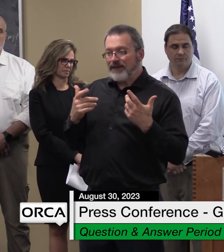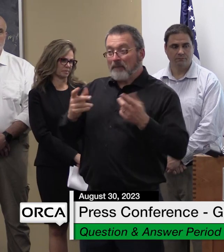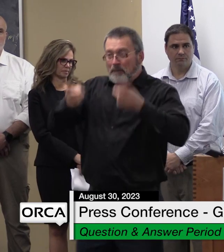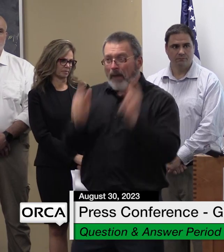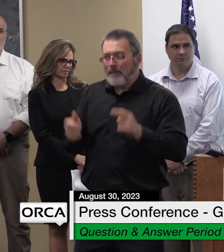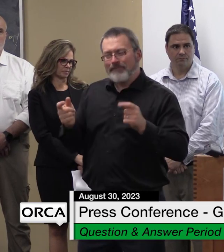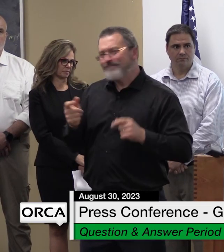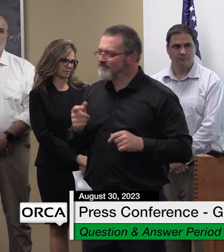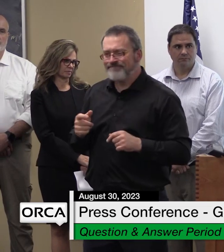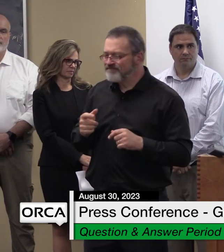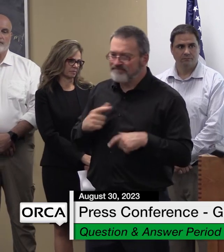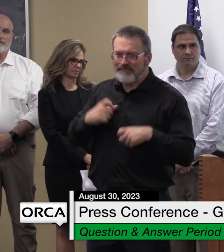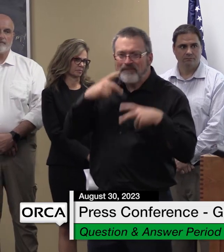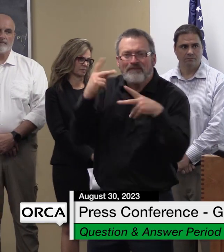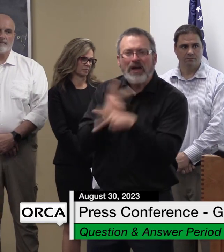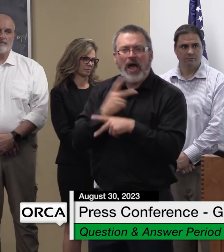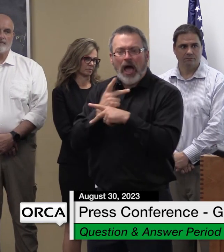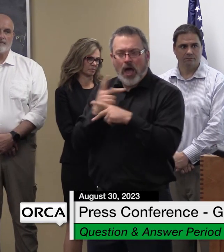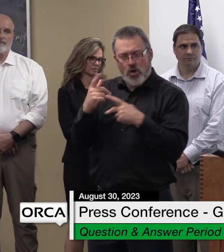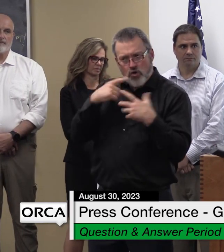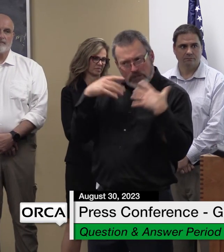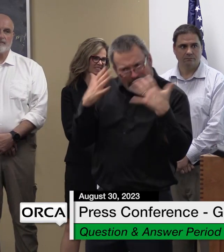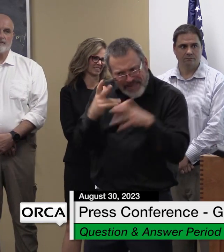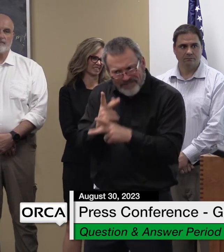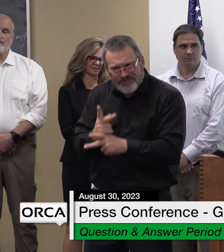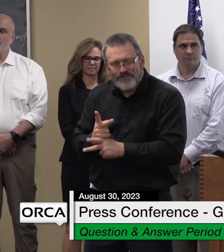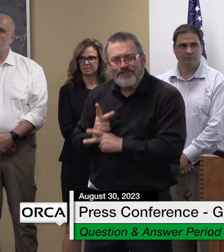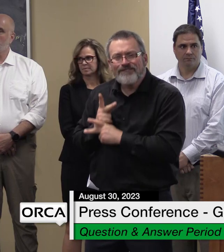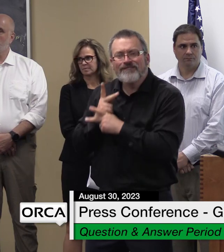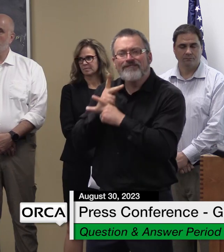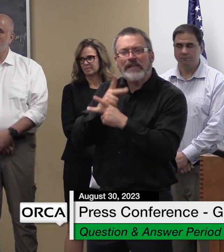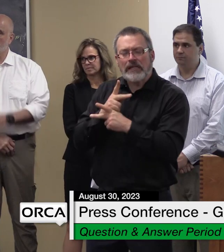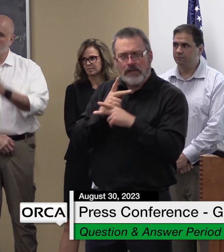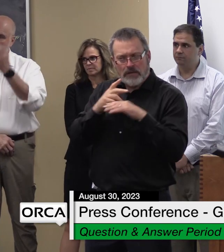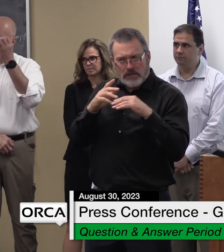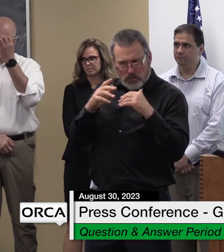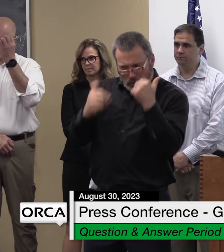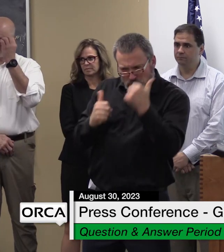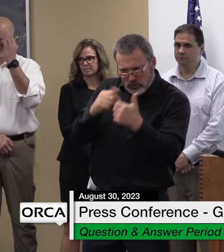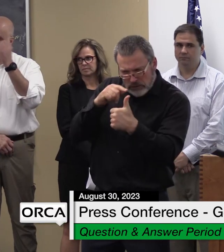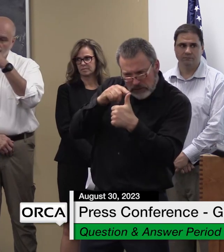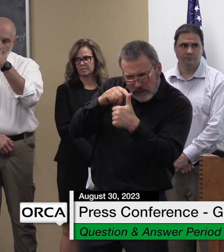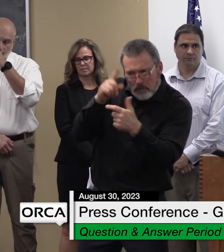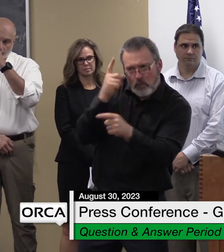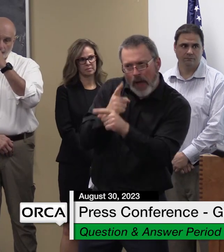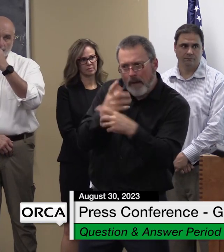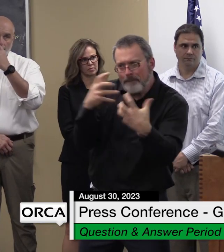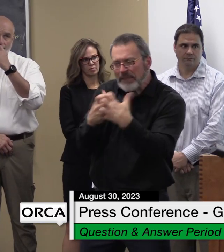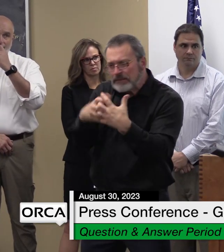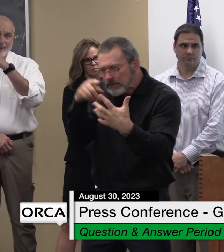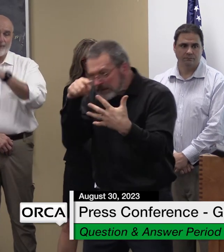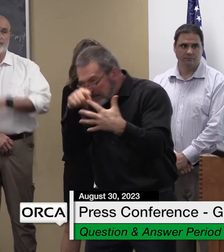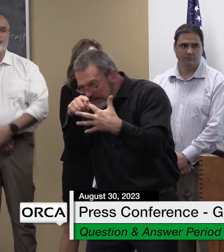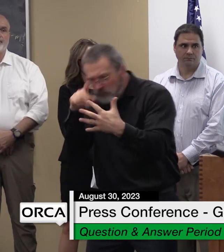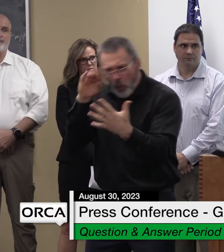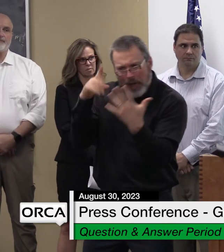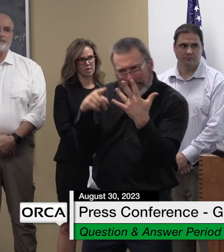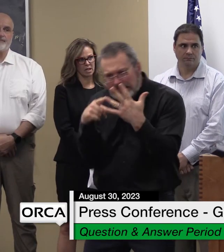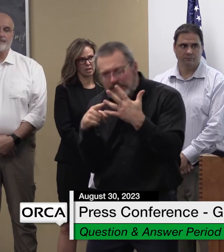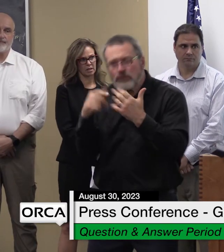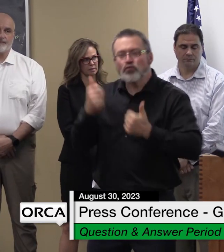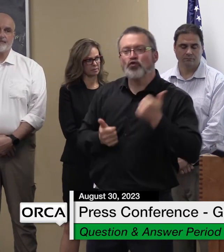definitely something that's on our mind and we want to mitigate for the future. What kinds of options could be on? It's really about a